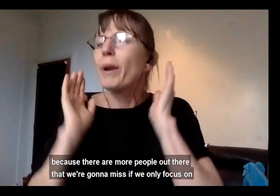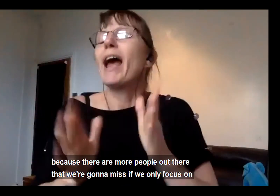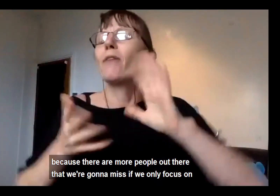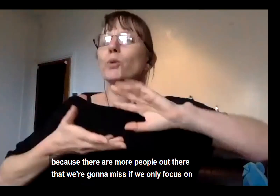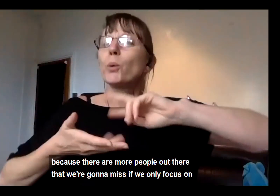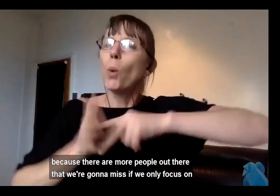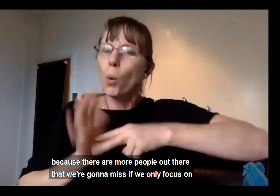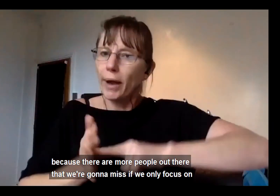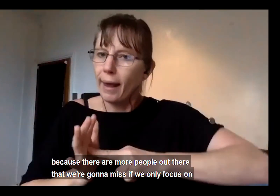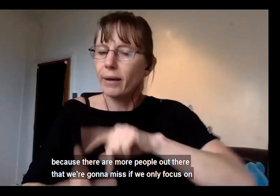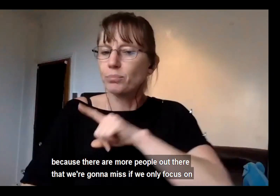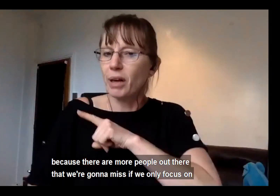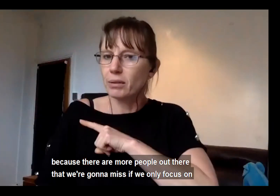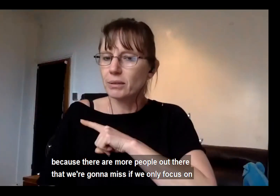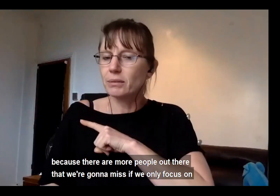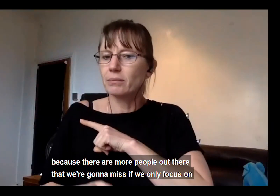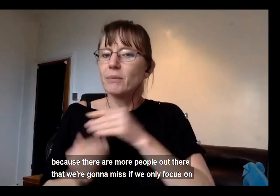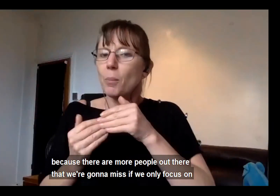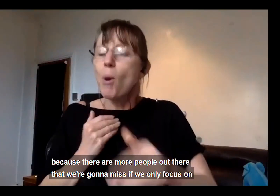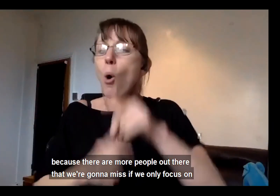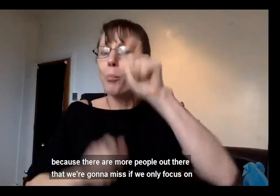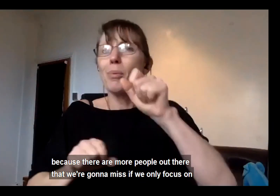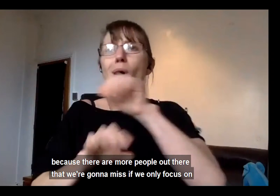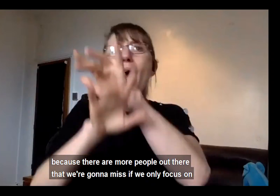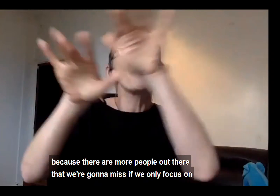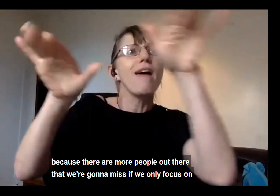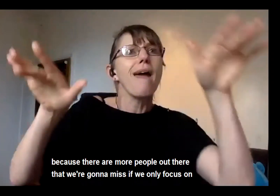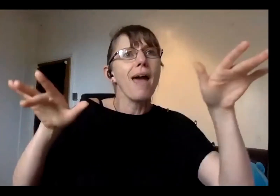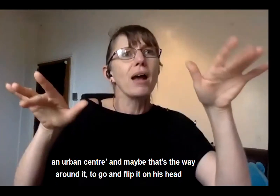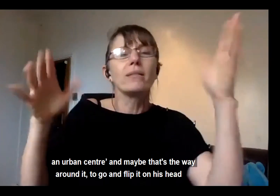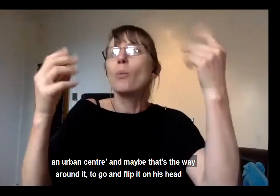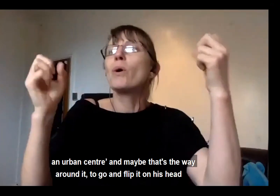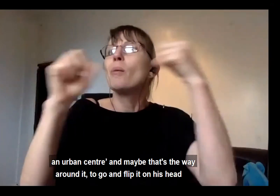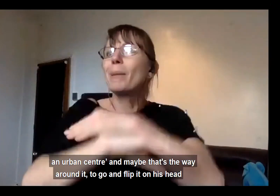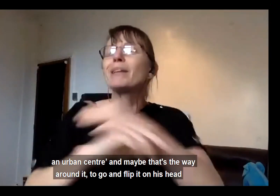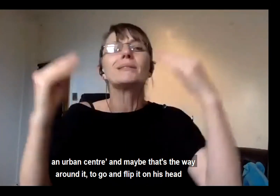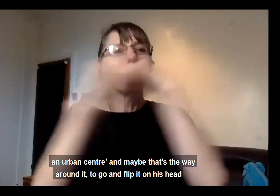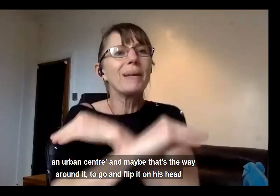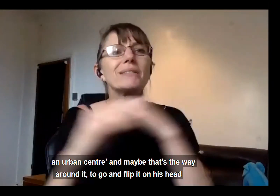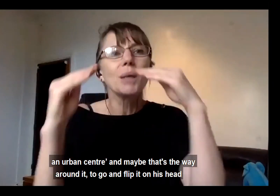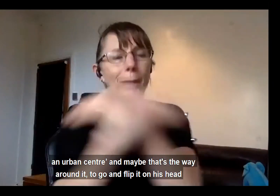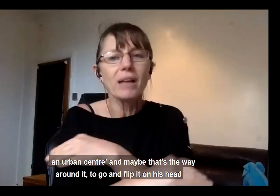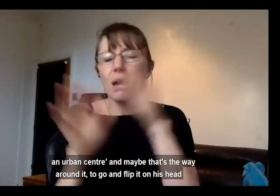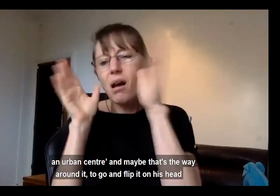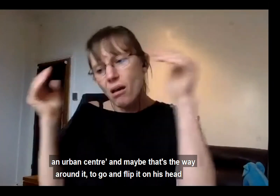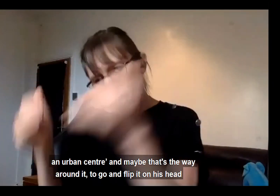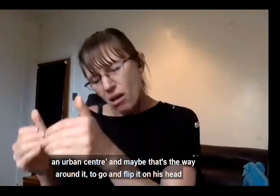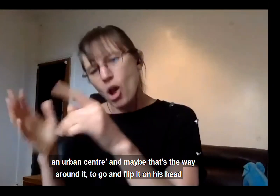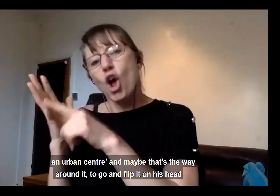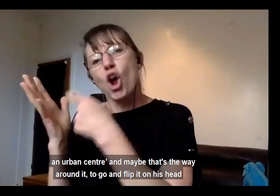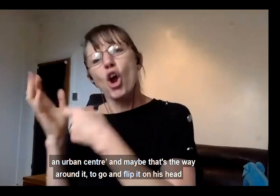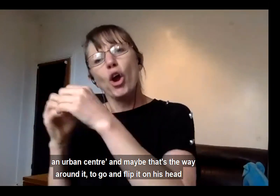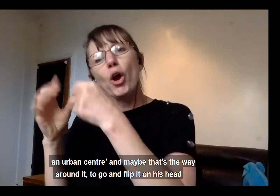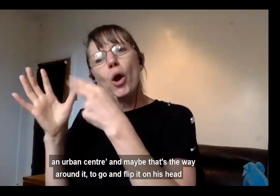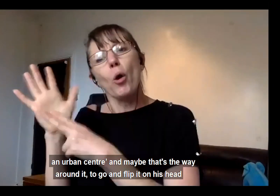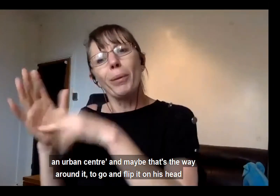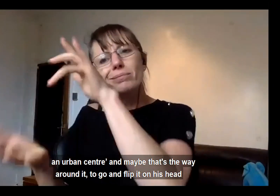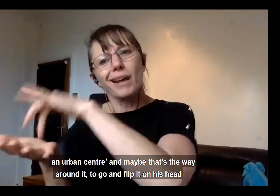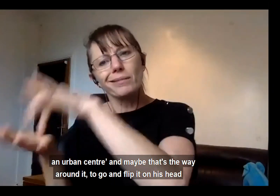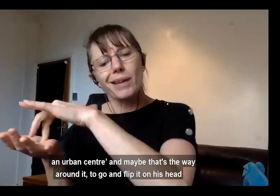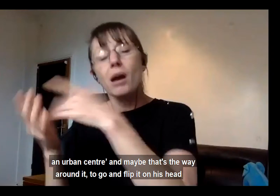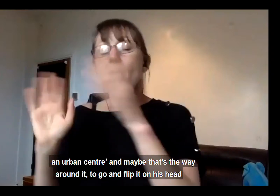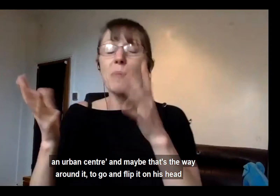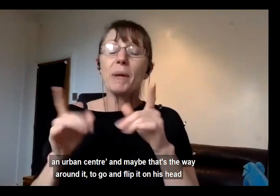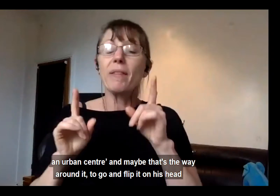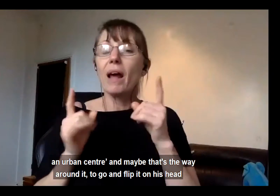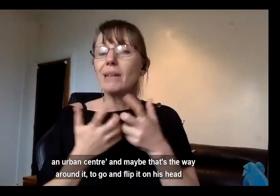there are more people out there that we're going to miss if we only focus on an urban centre. And maybe that's the way around it,